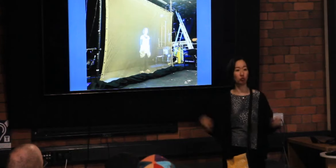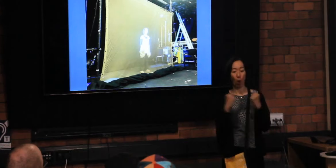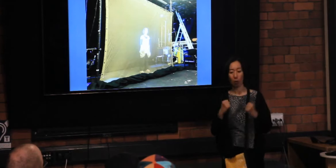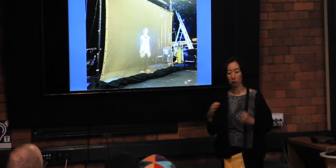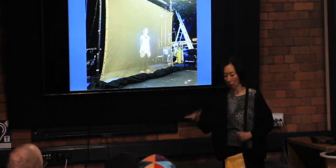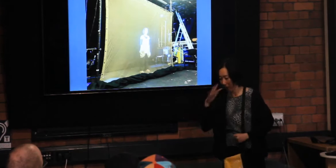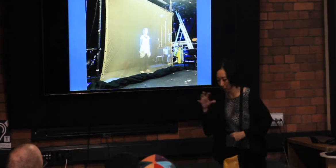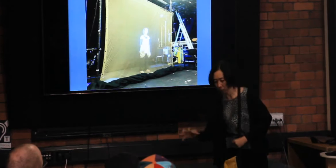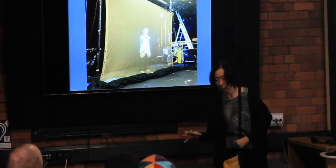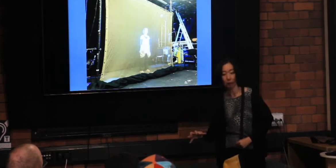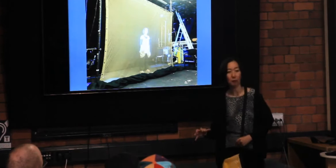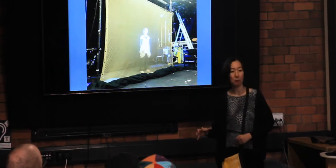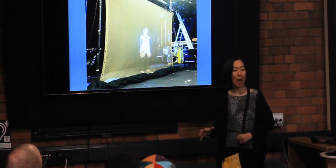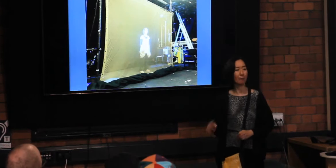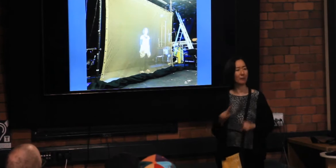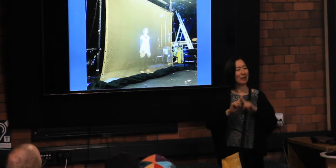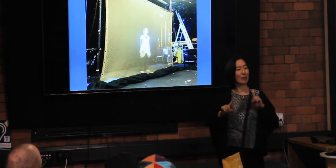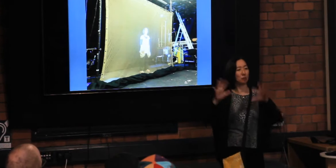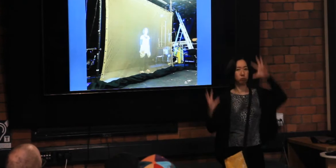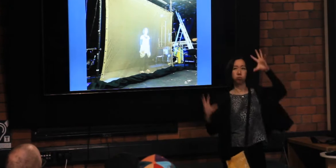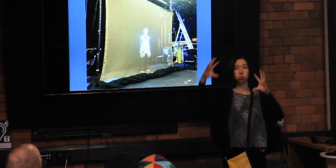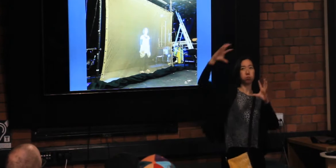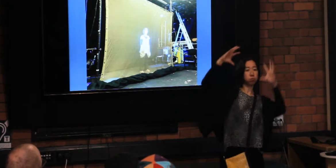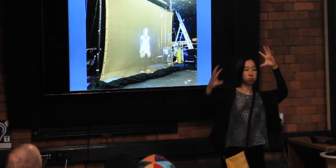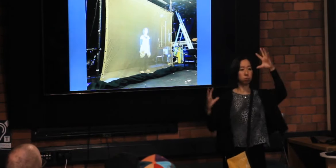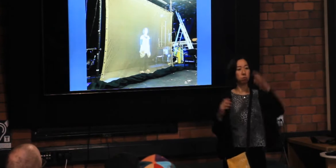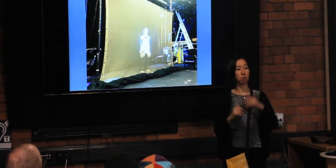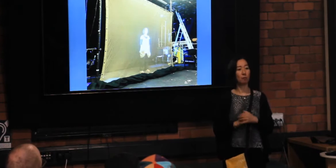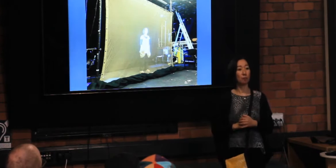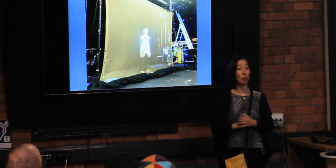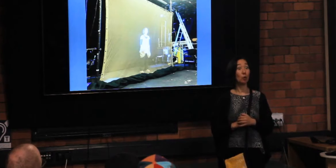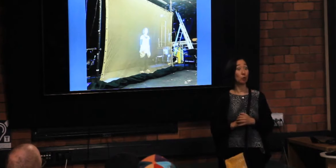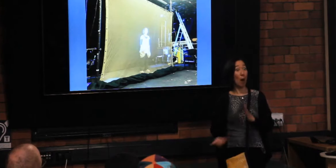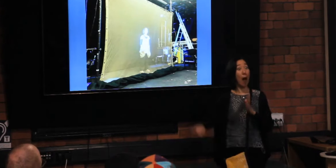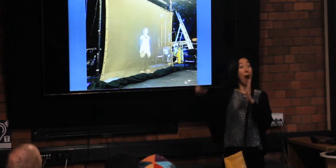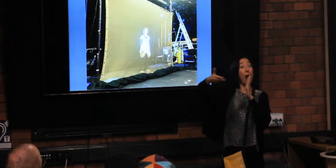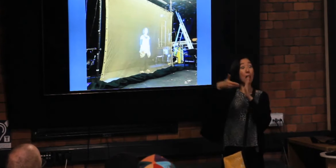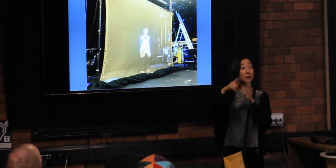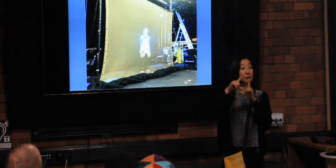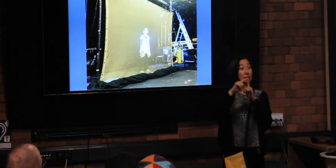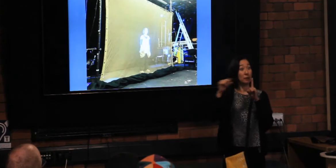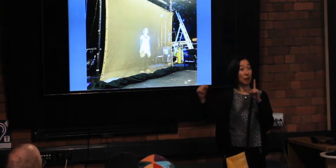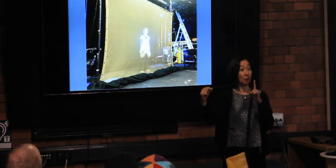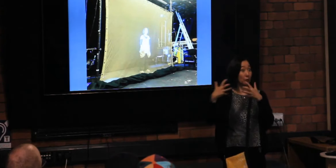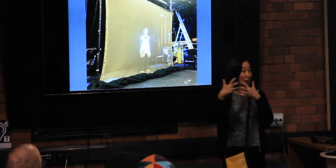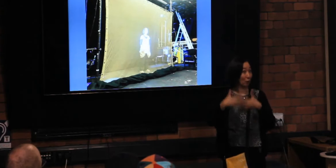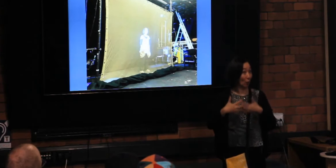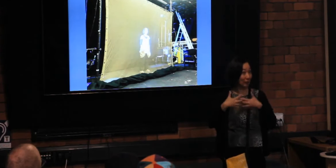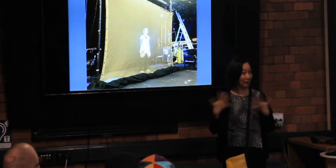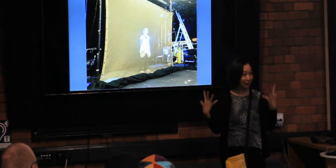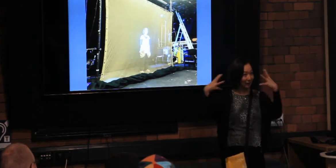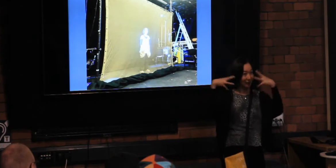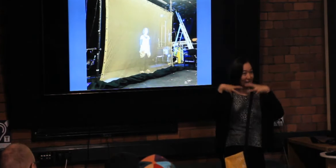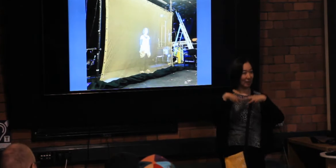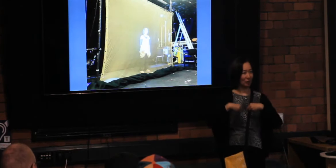visual, or they have very strong engagement through their sense of smell. Everybody is different. So what I